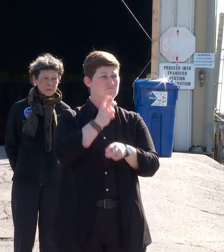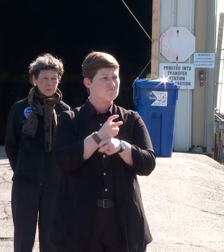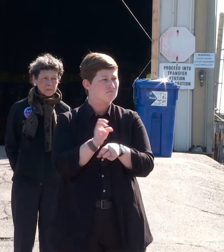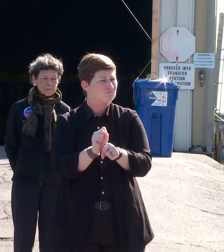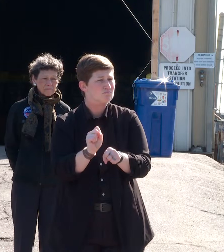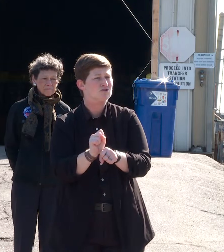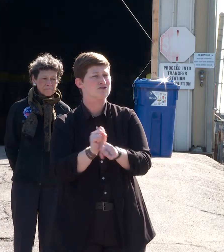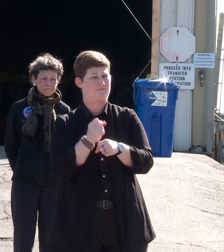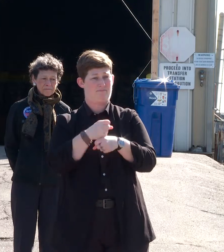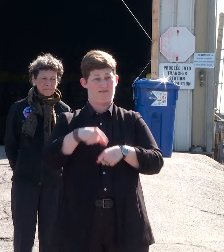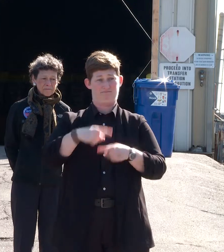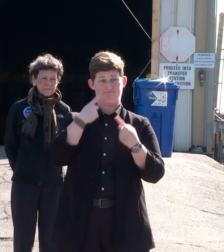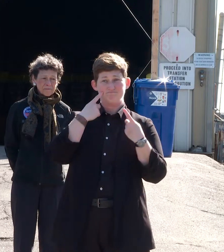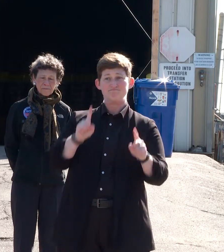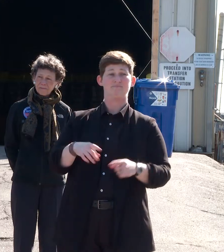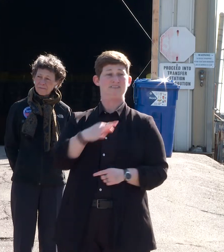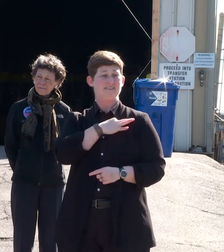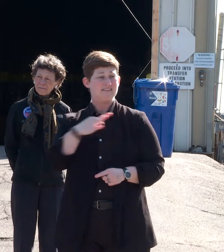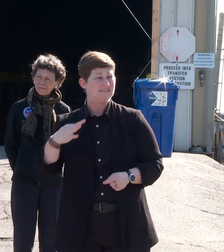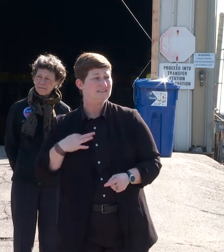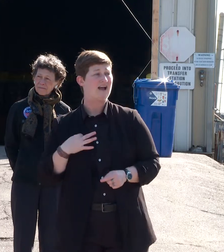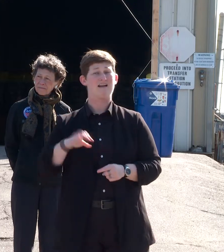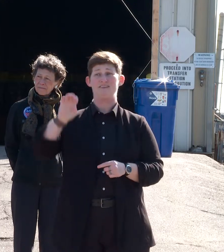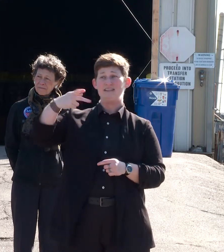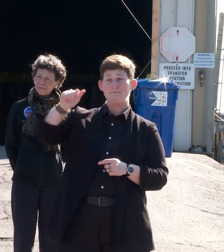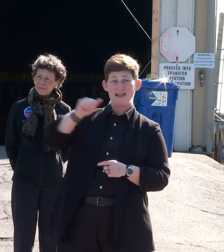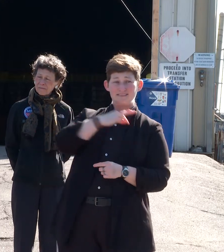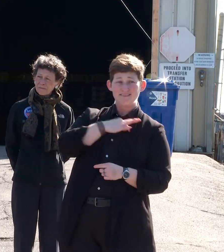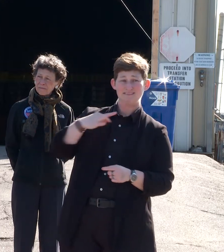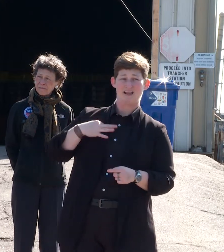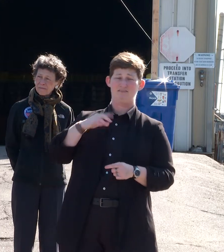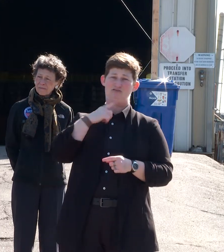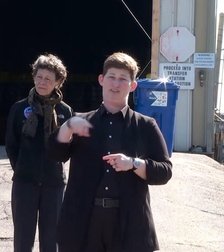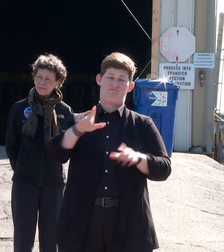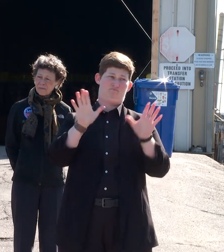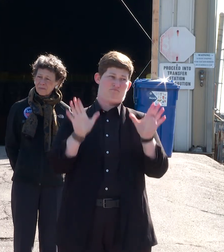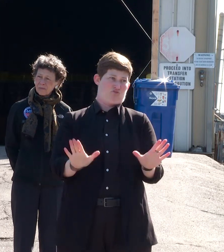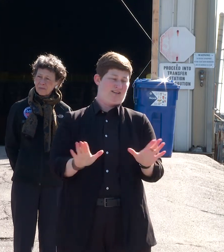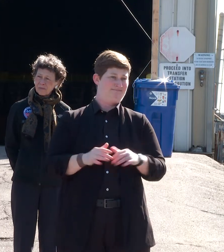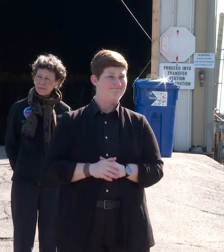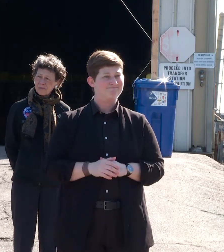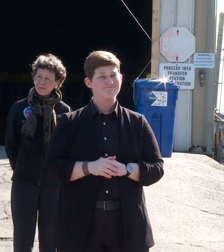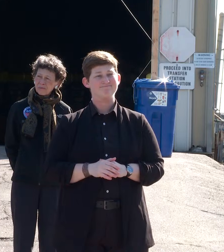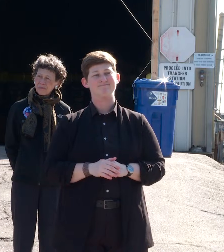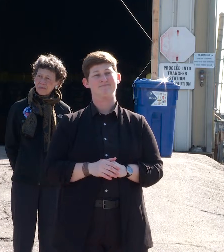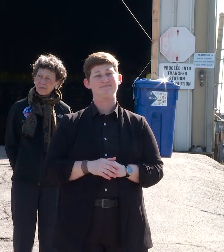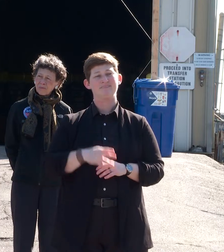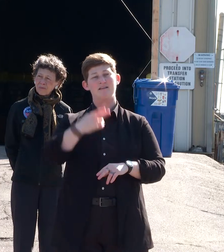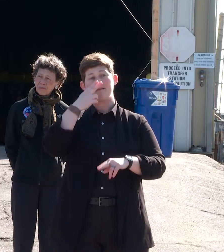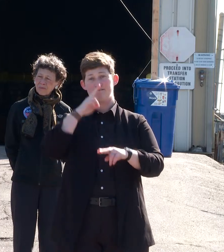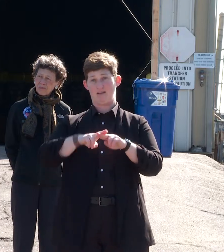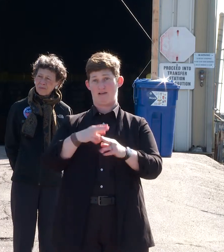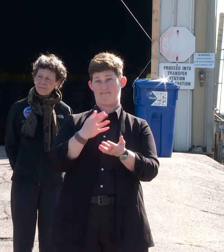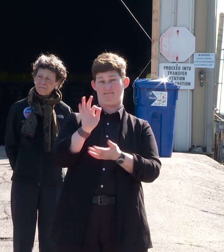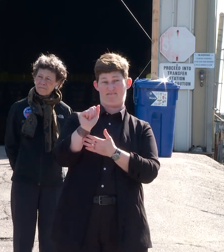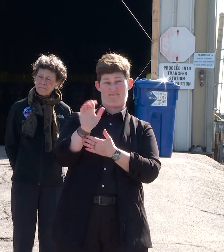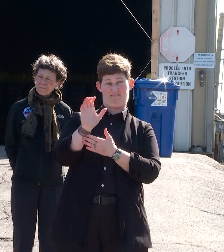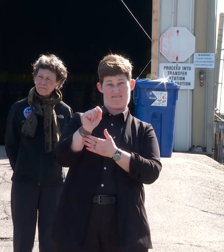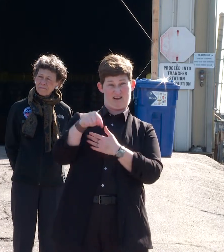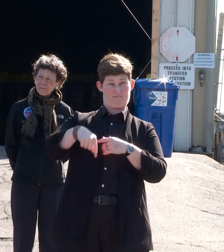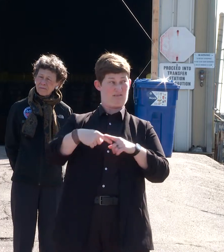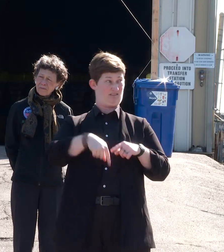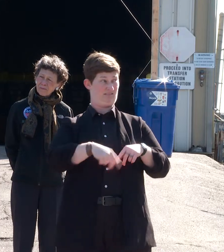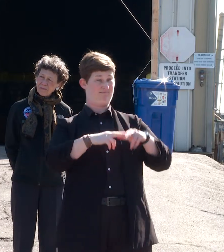EPA along with my staff on preparing for this event. Just a few fast facts about this facility. So up